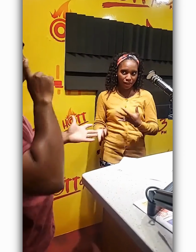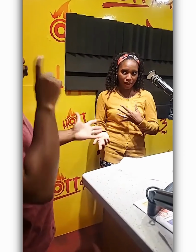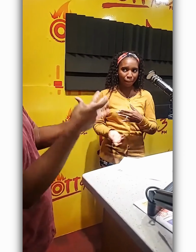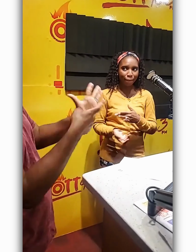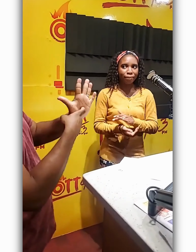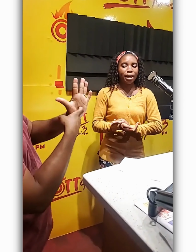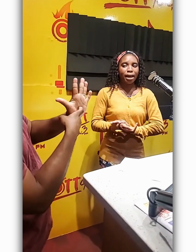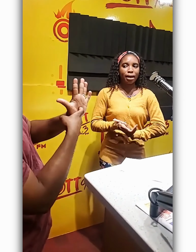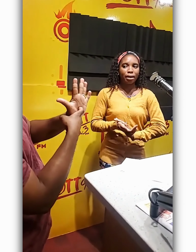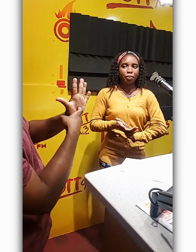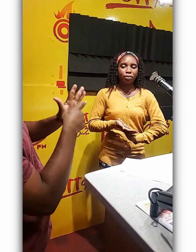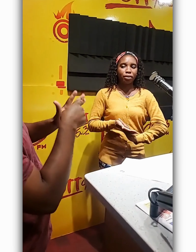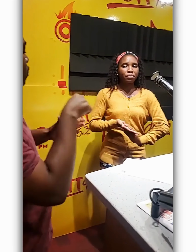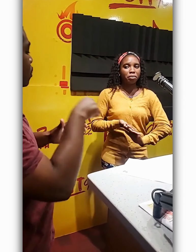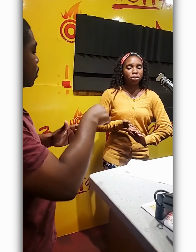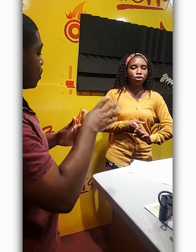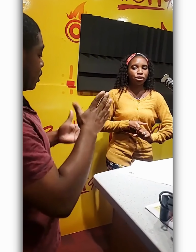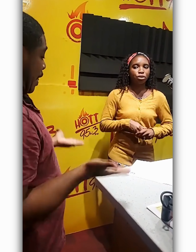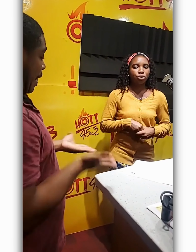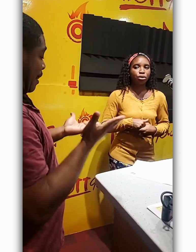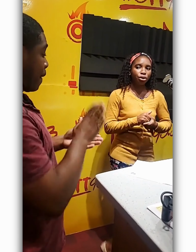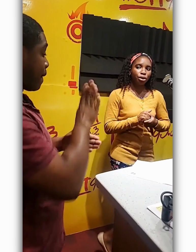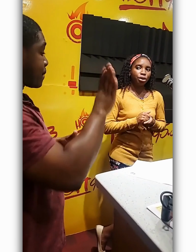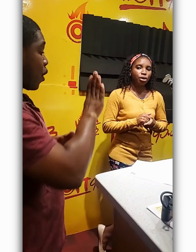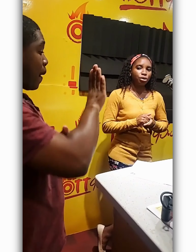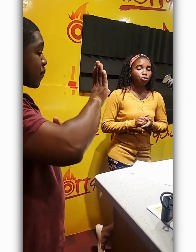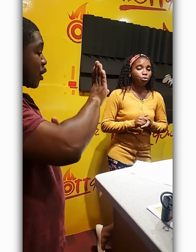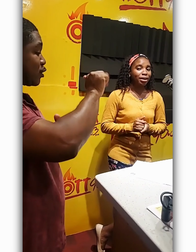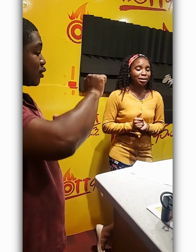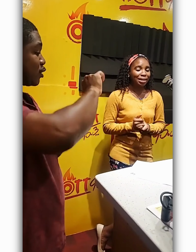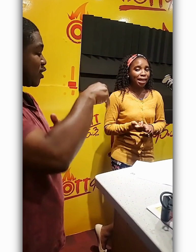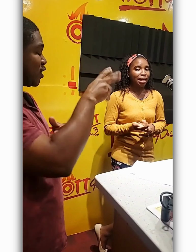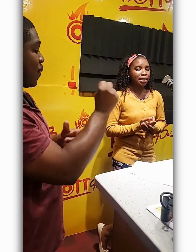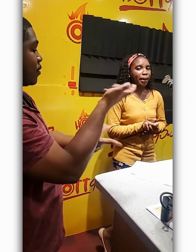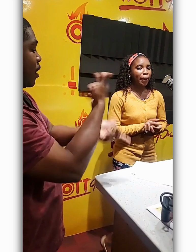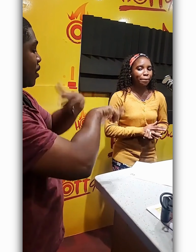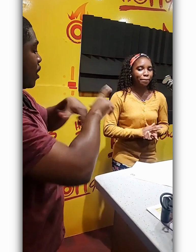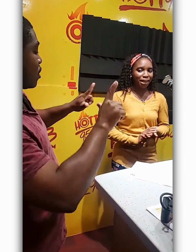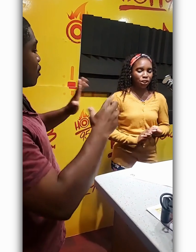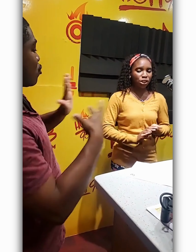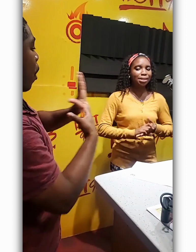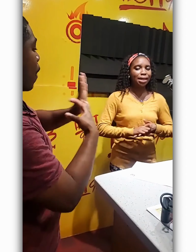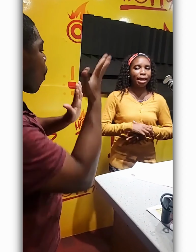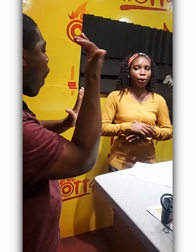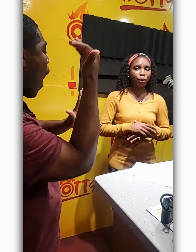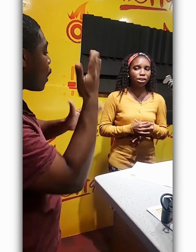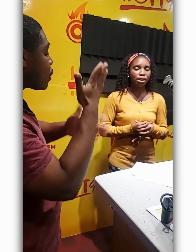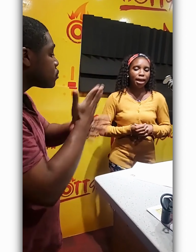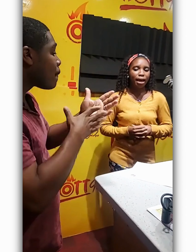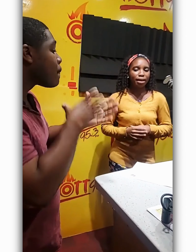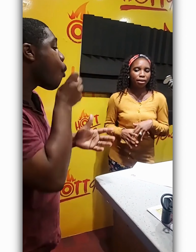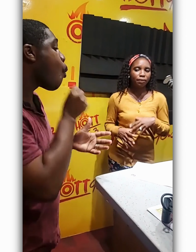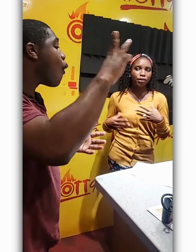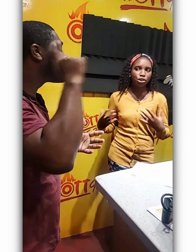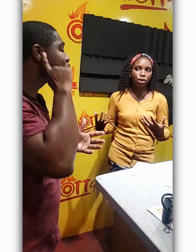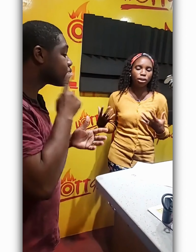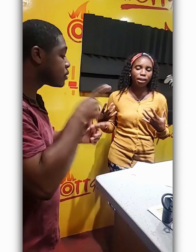them. The government should recognize Bajan Sign Language as an official